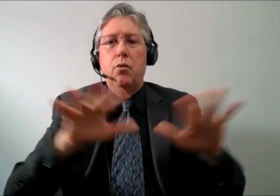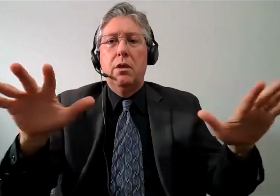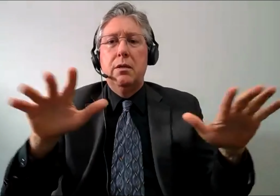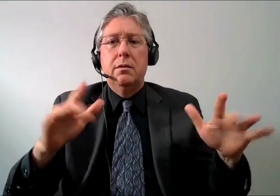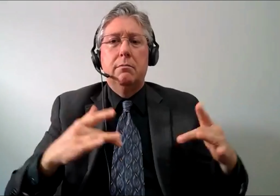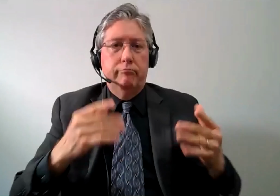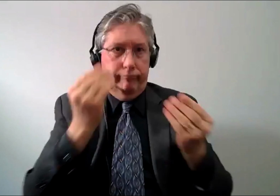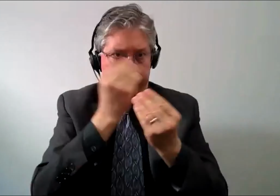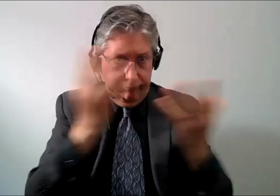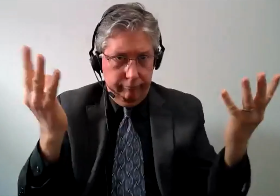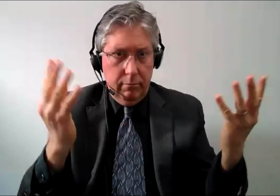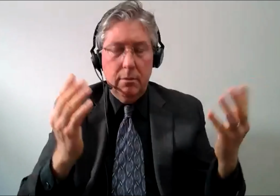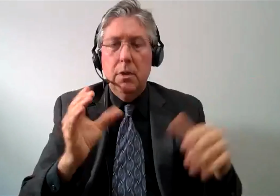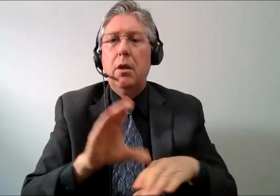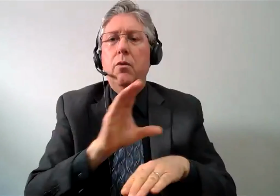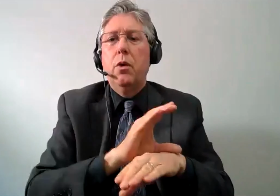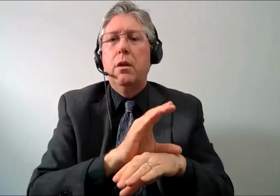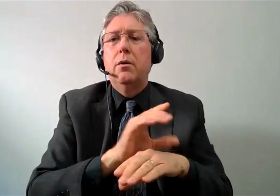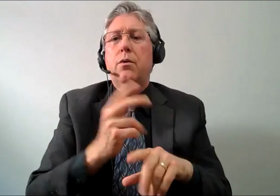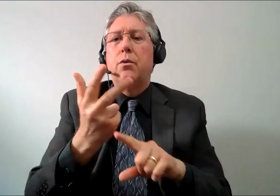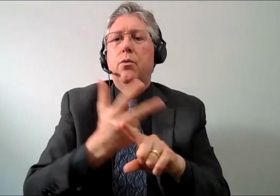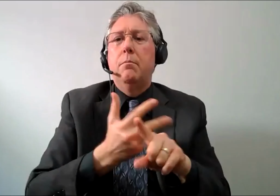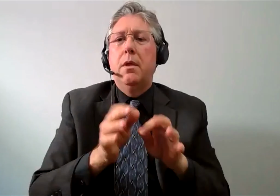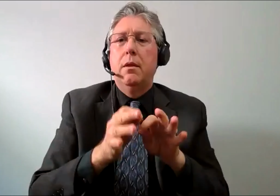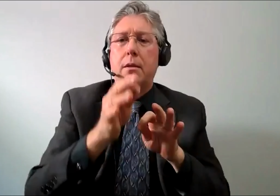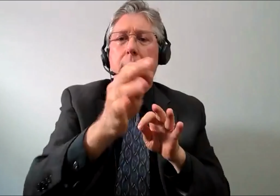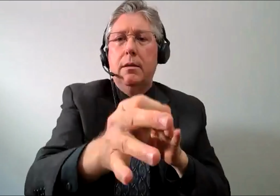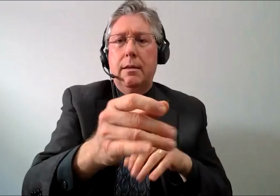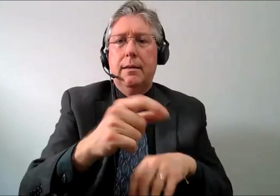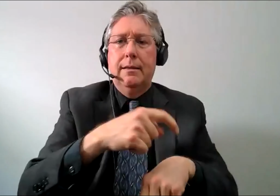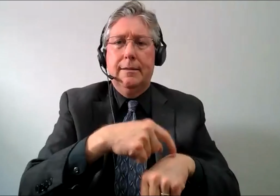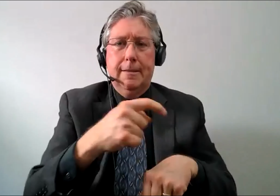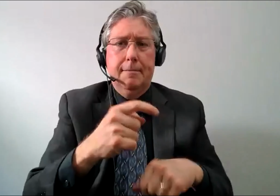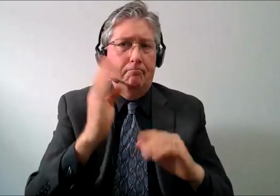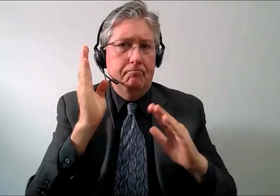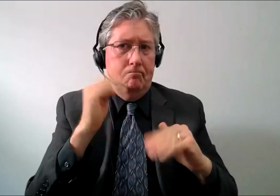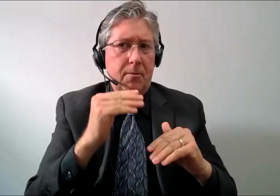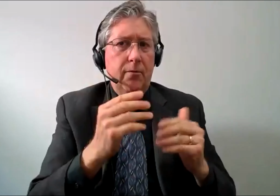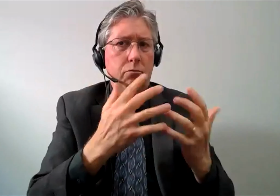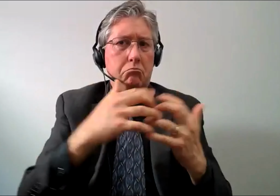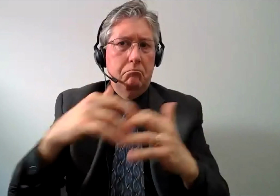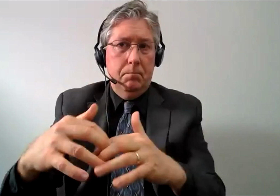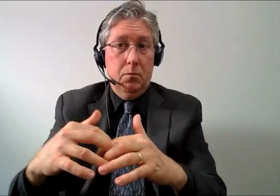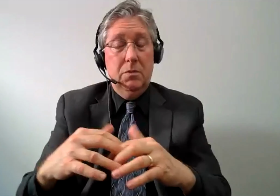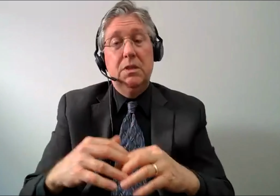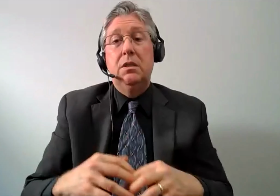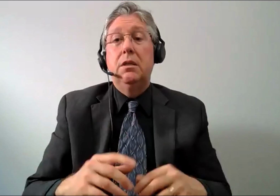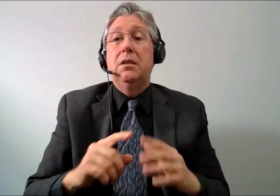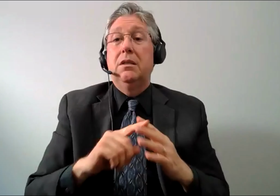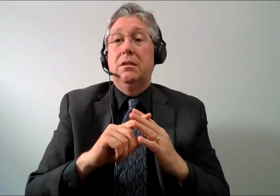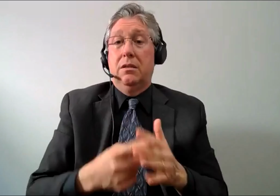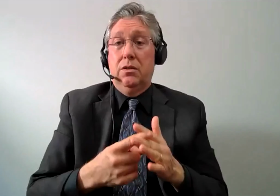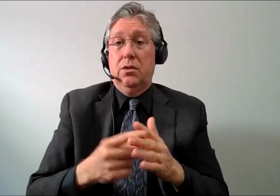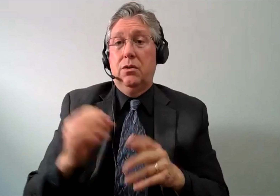Colorado on the 3-month delayed timeline we are hoping to execute. So at 10/1 effective date